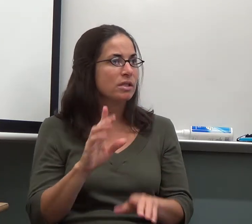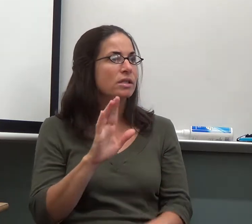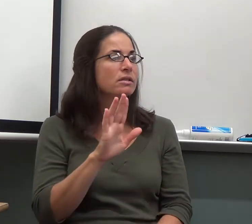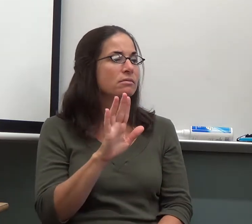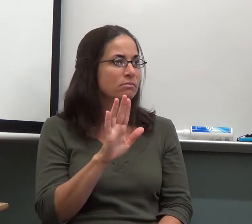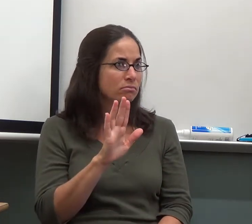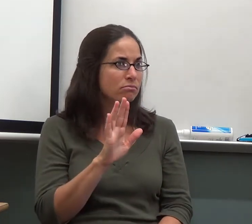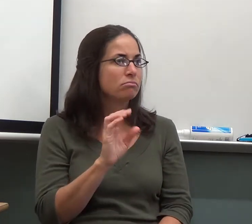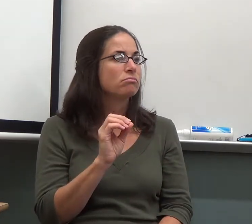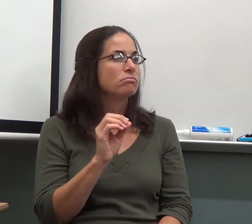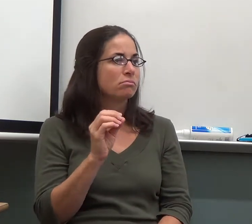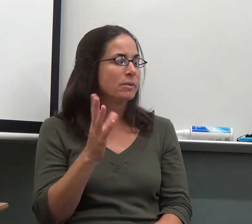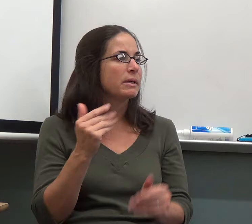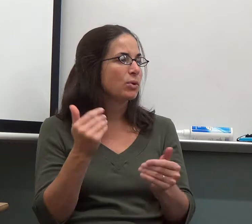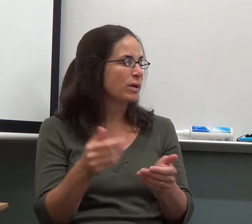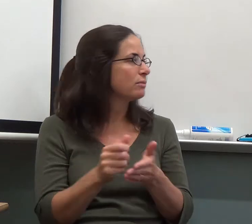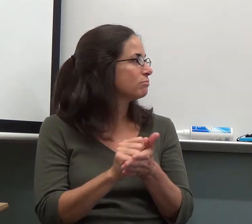instance? Okay, good. Thank you.